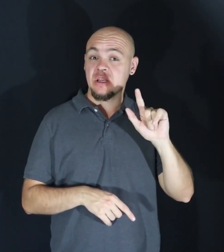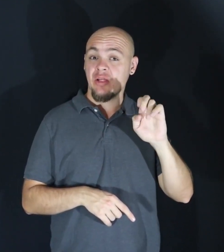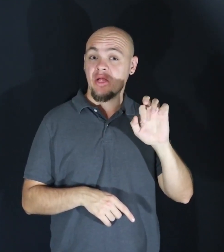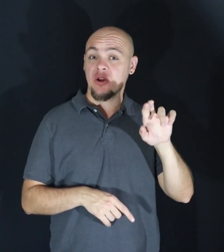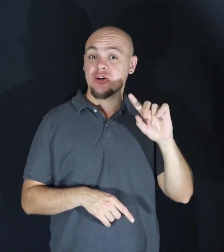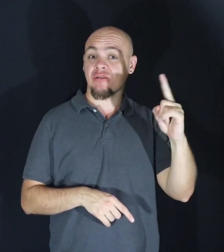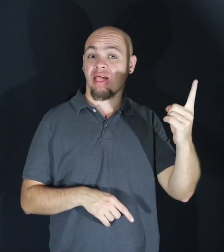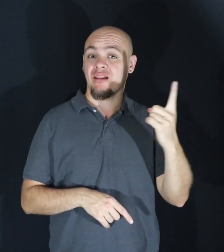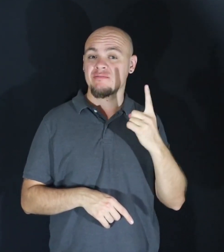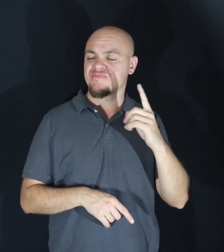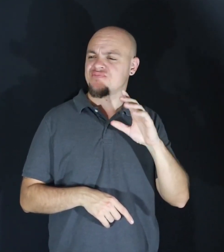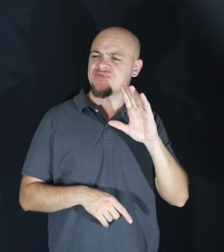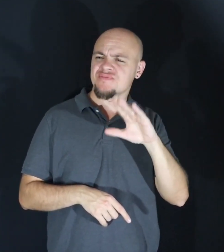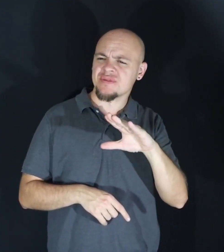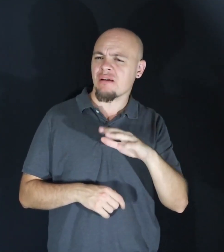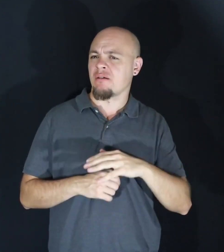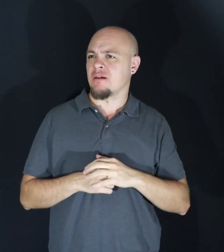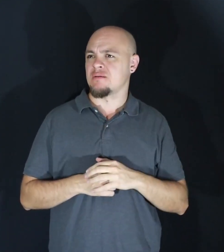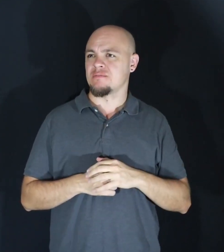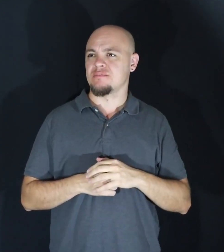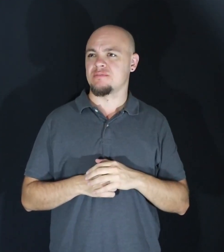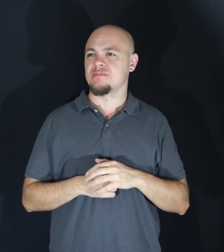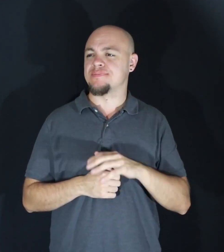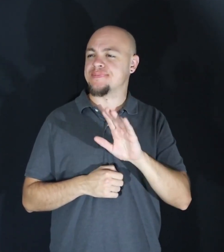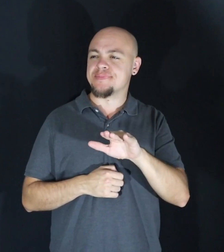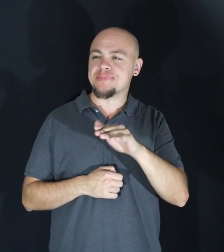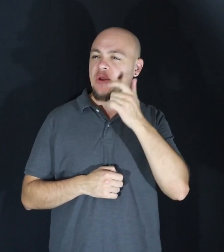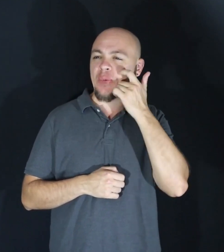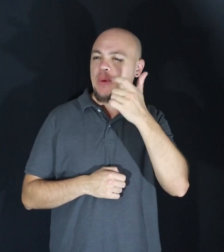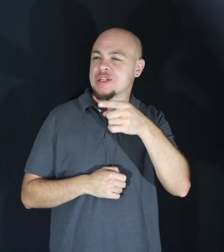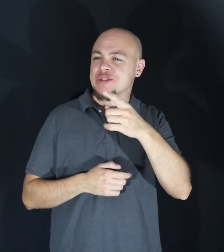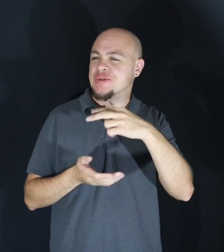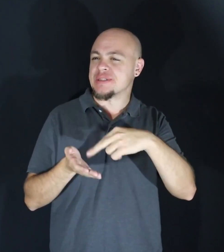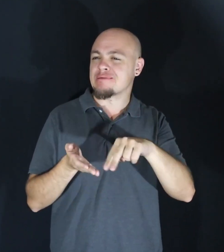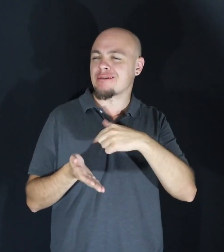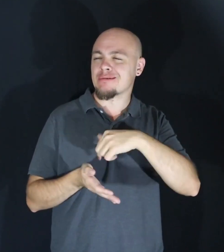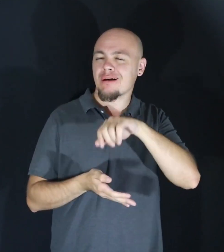says, "I just love watching you dance."